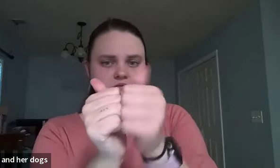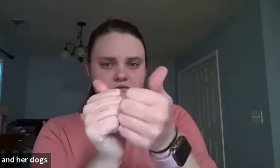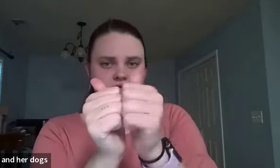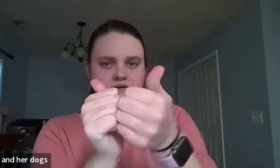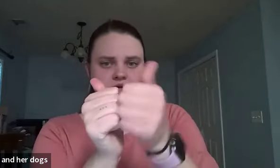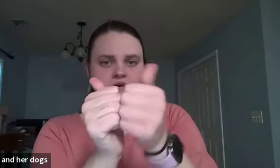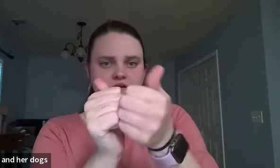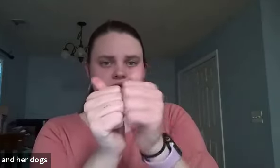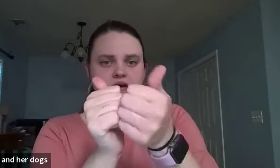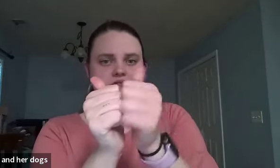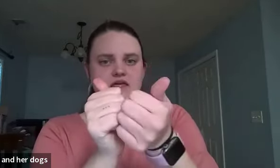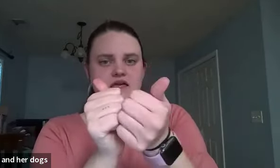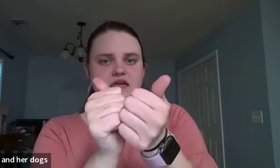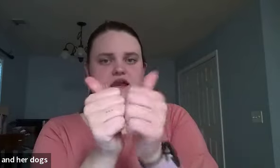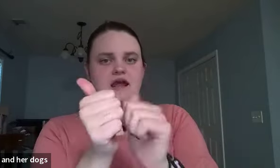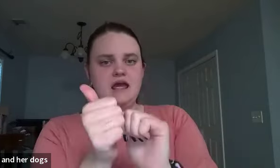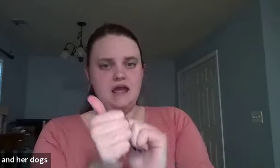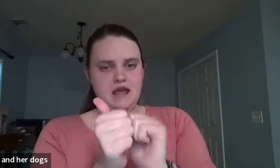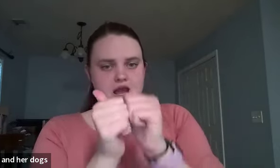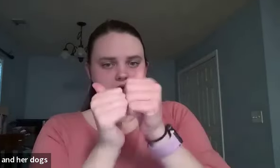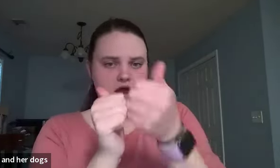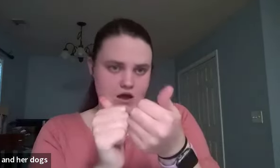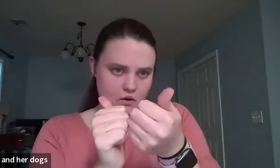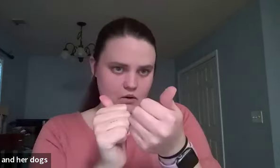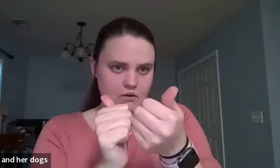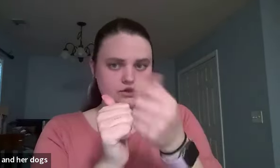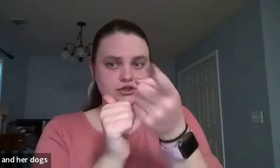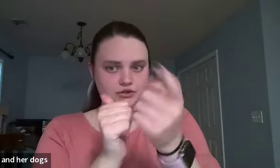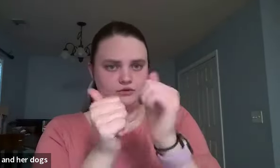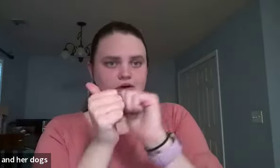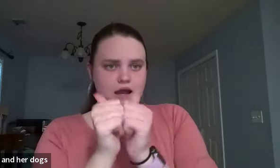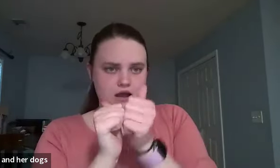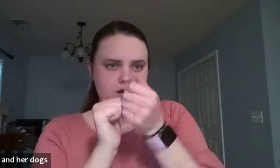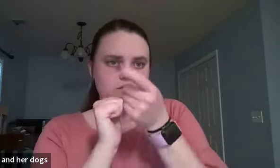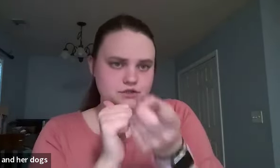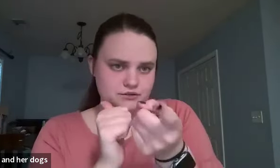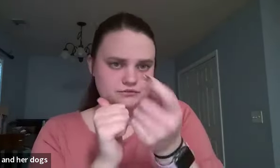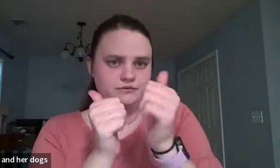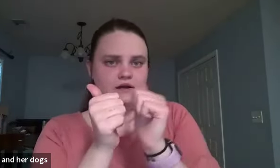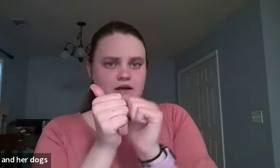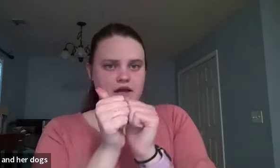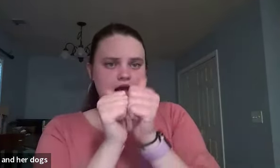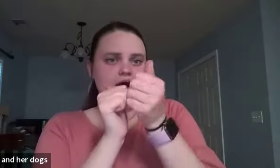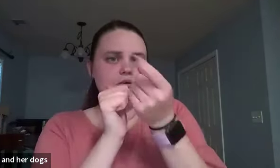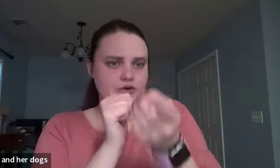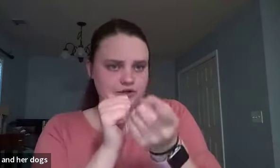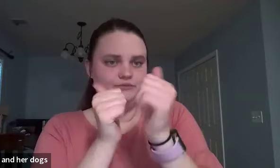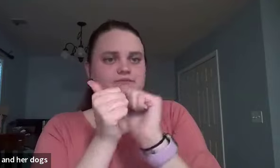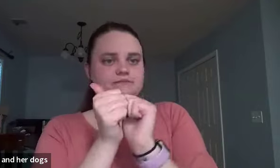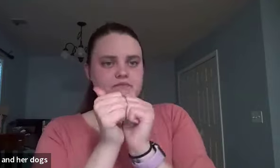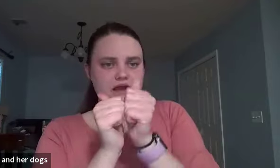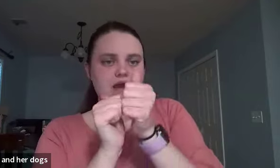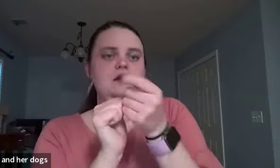How. And then how are you? How are you? How are you? How